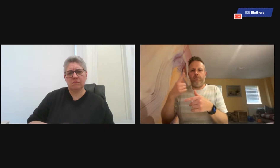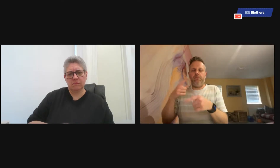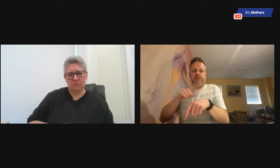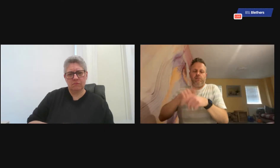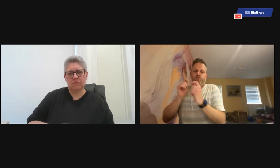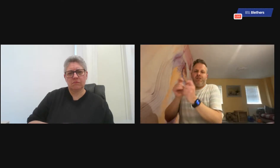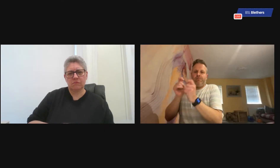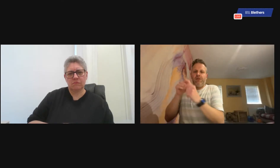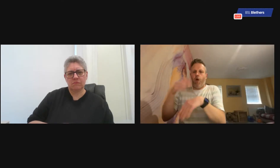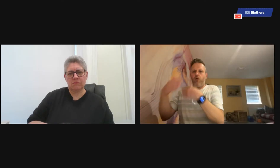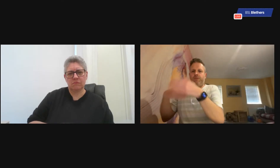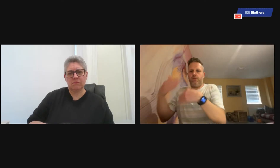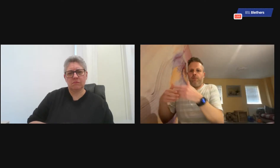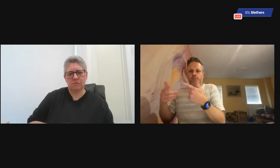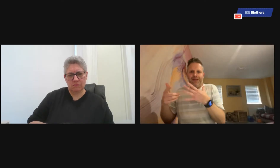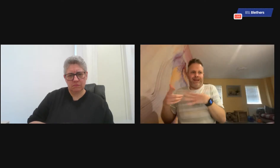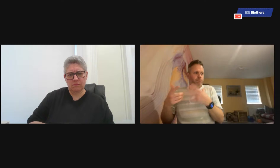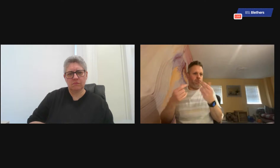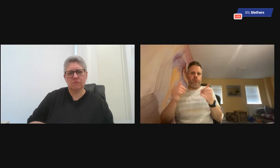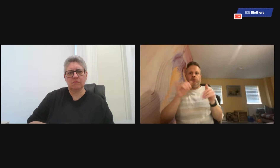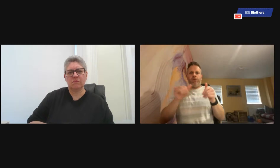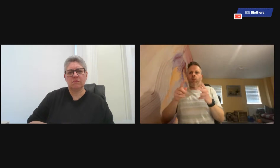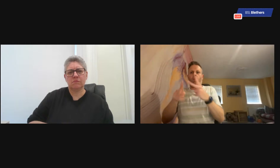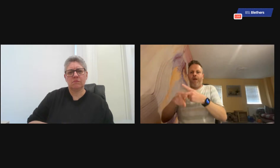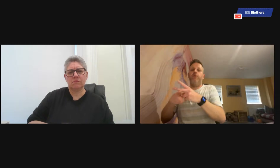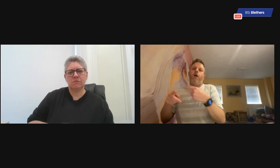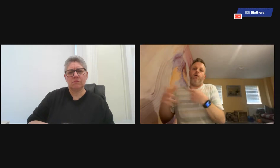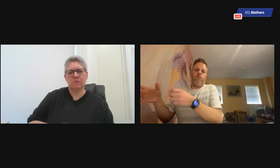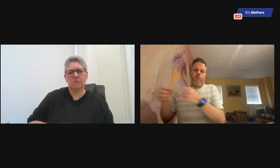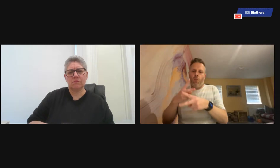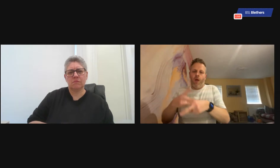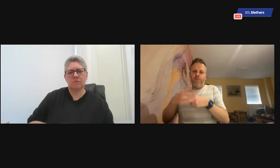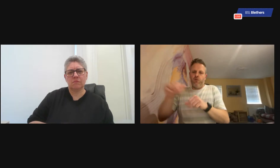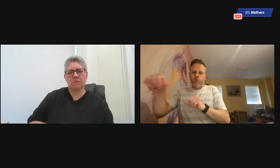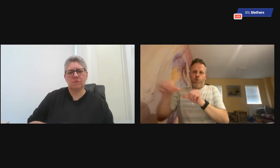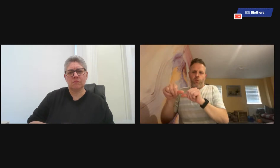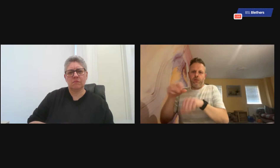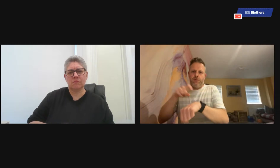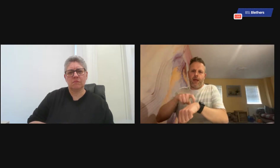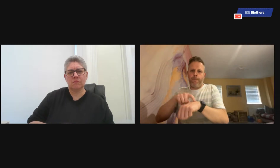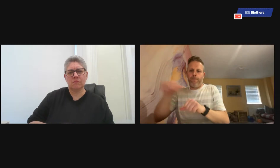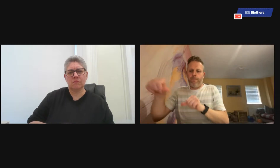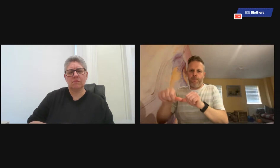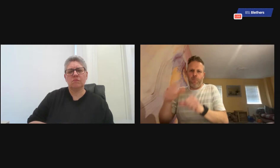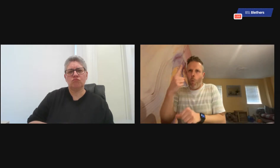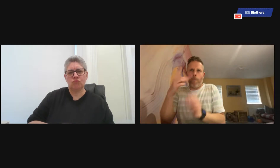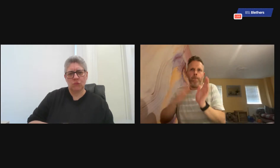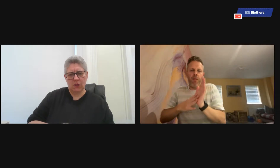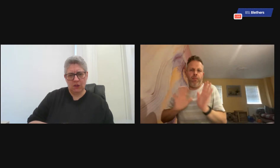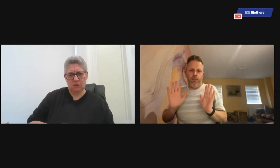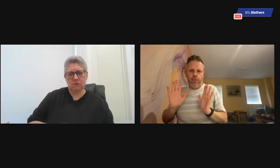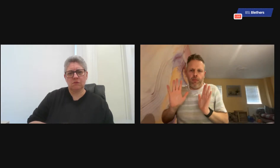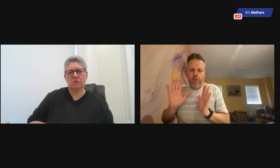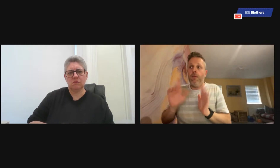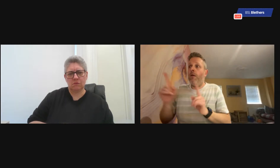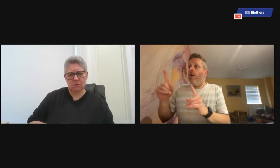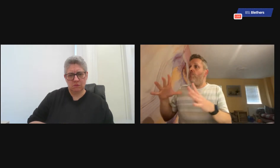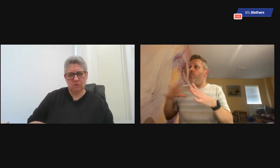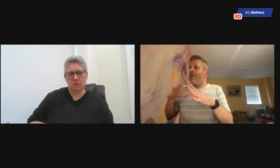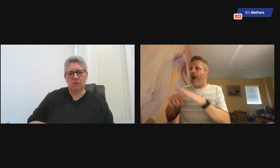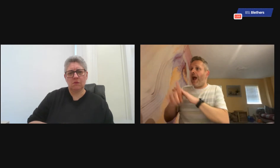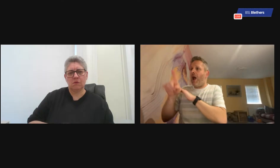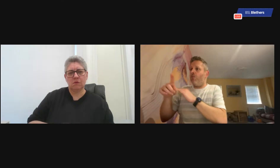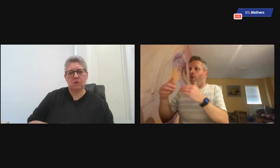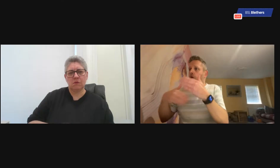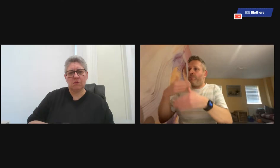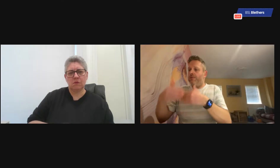into hospital, unfortunately. So they needed some treatment there. So the child needed to be looked after. And that was just a short-term